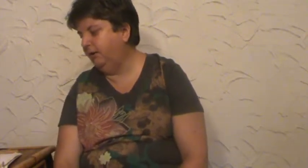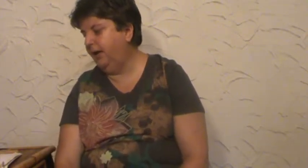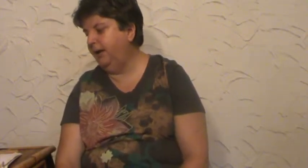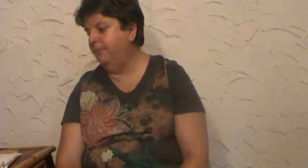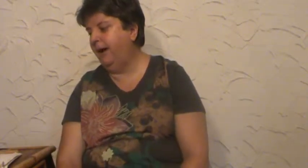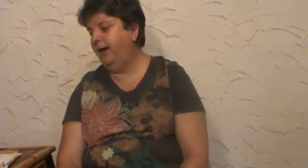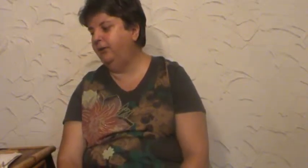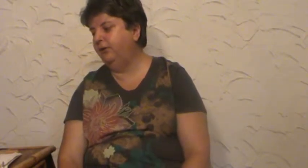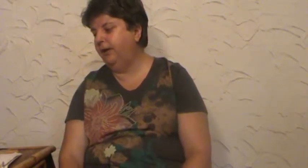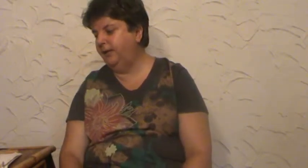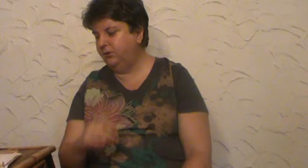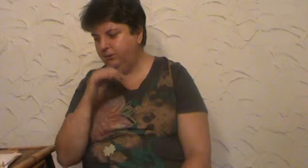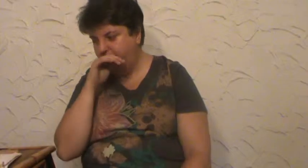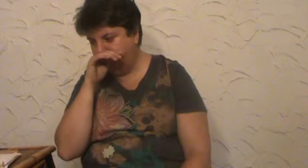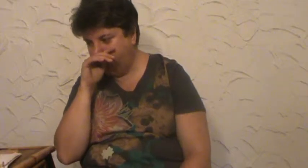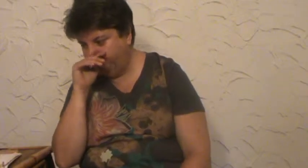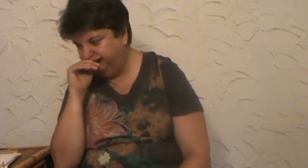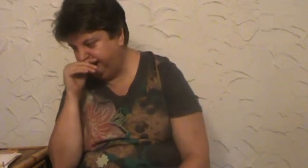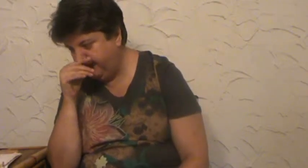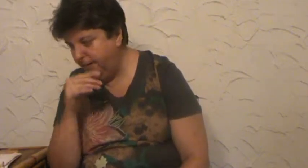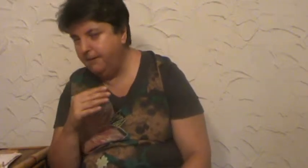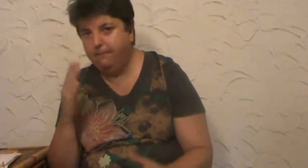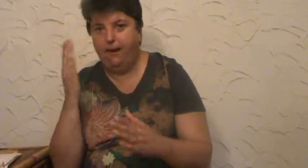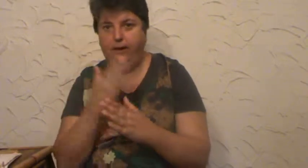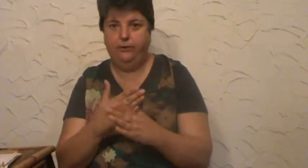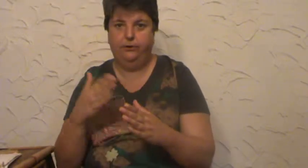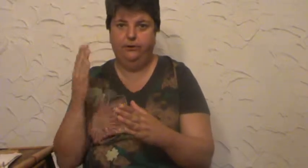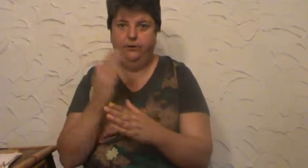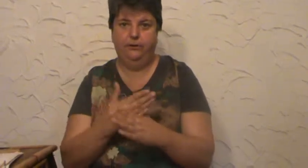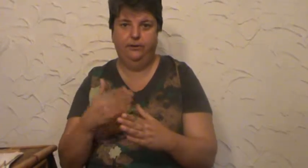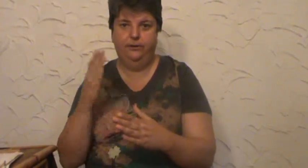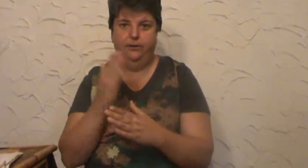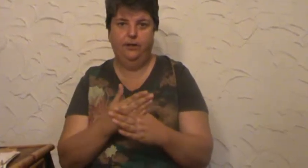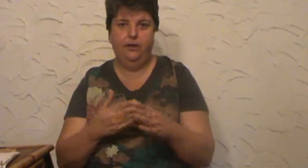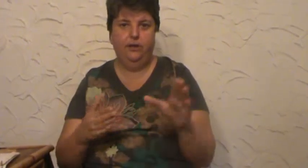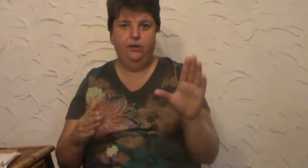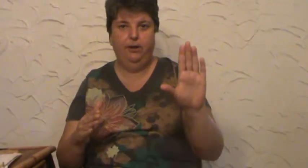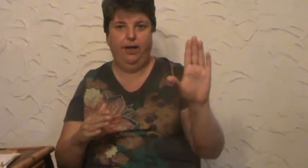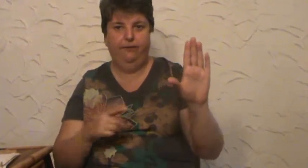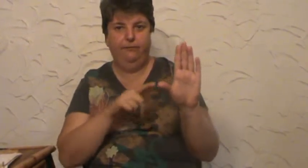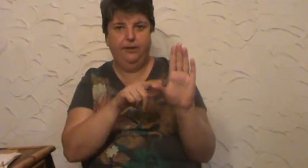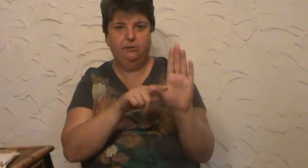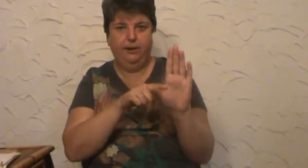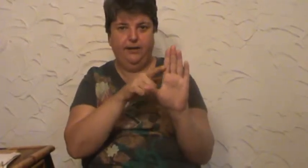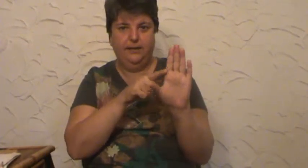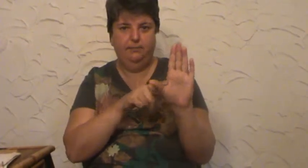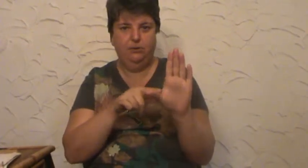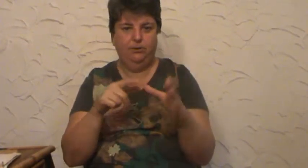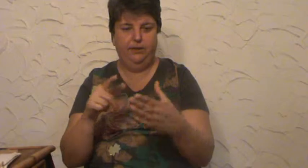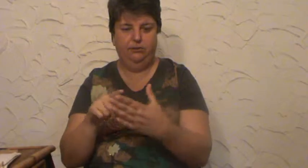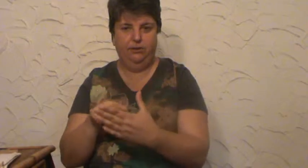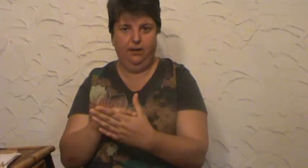Okay. Bother and interrupt. Bother. You have, it's right in between your